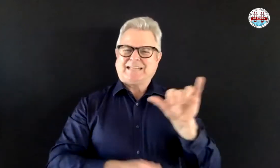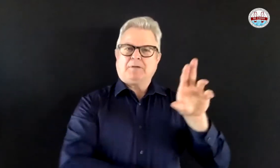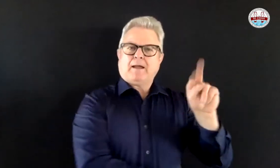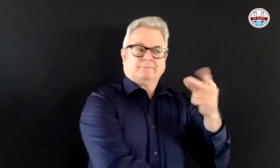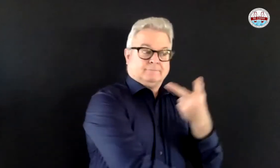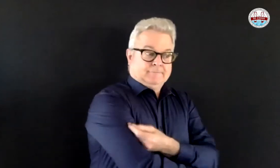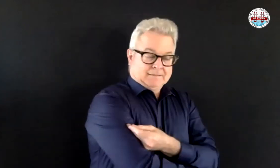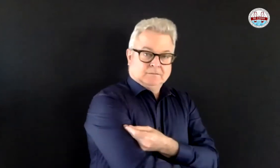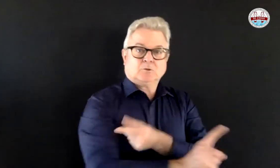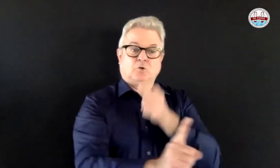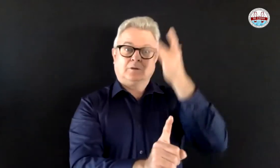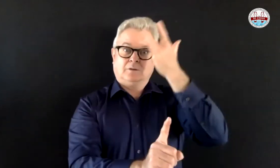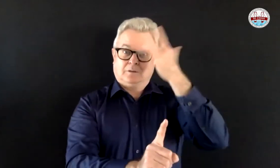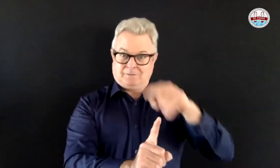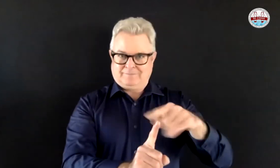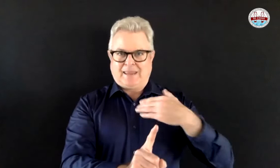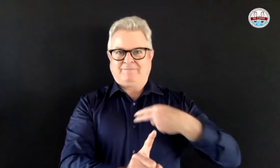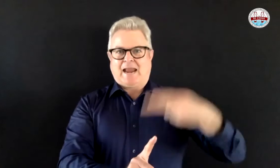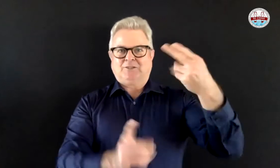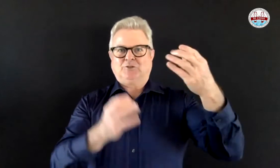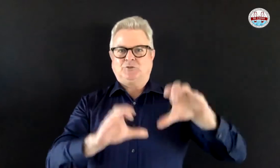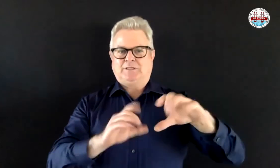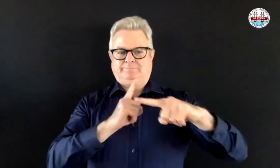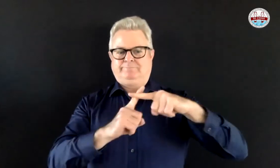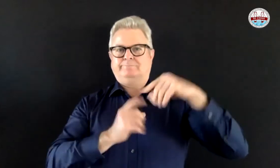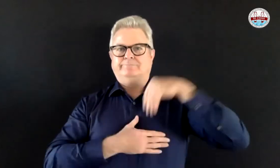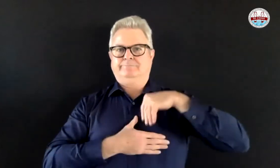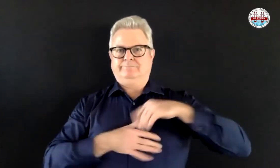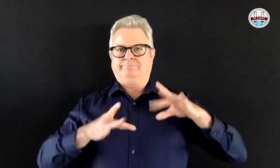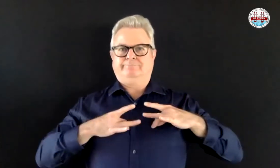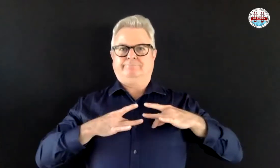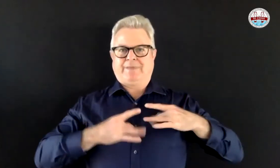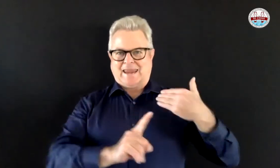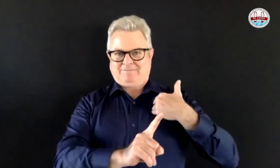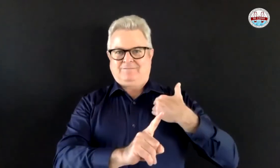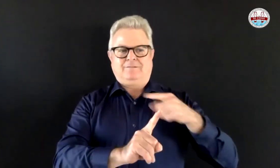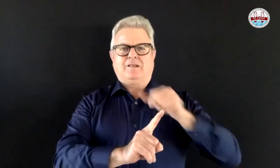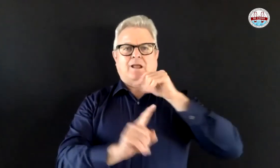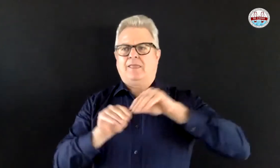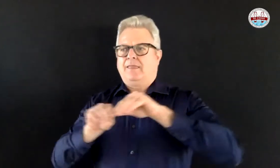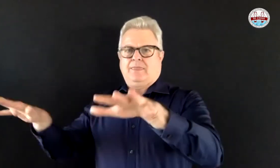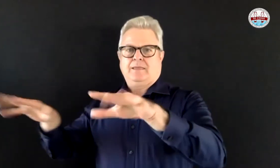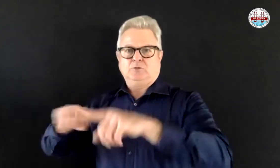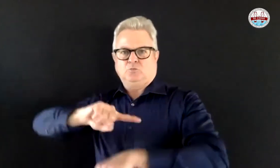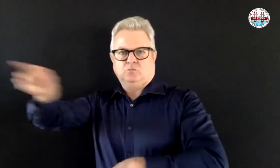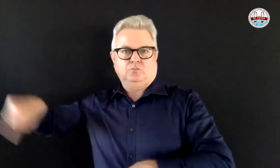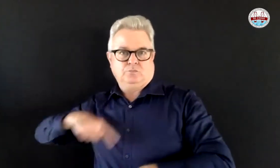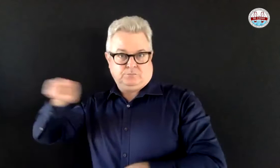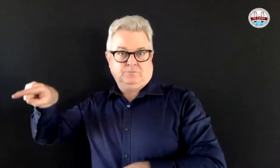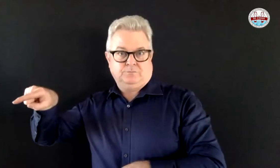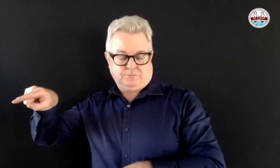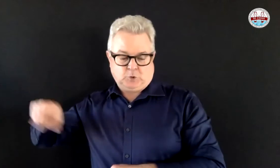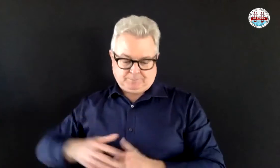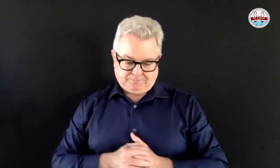immune system is compromised. So they will be treated just as those who have not had their vaccinations, okay?